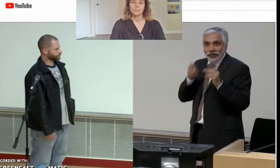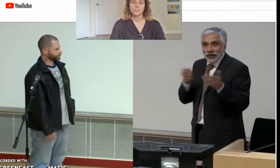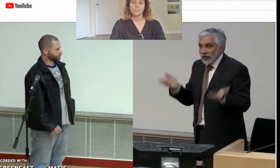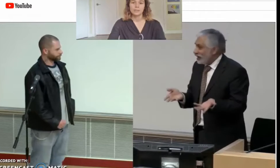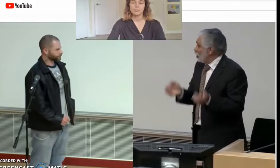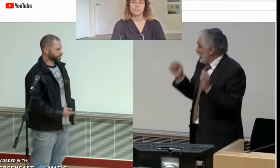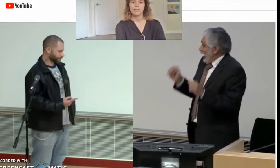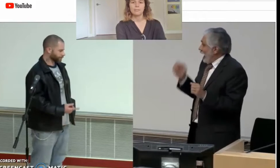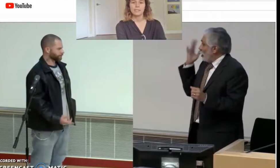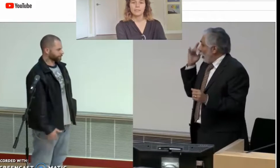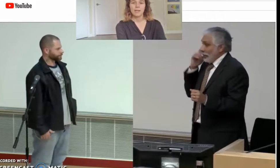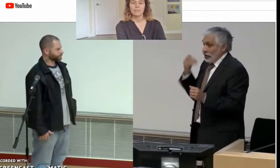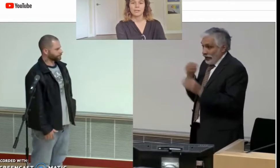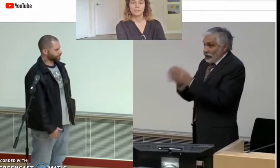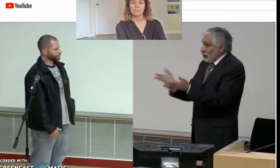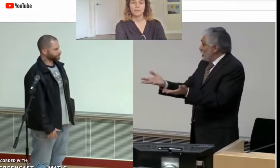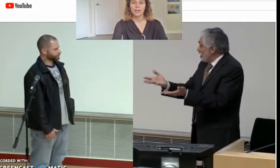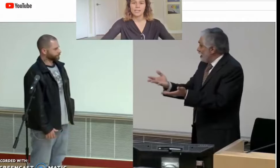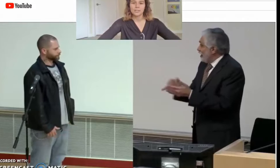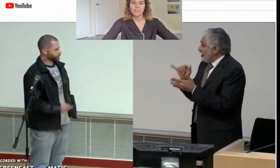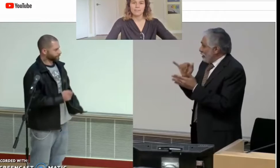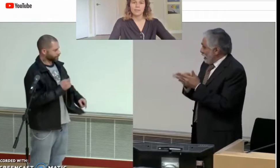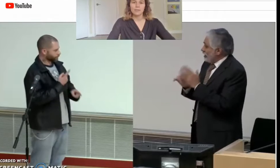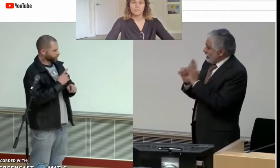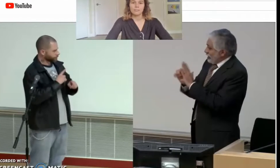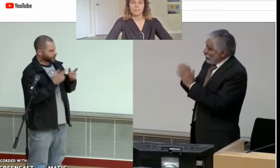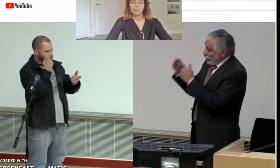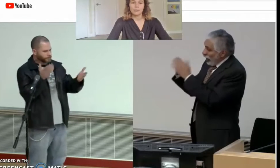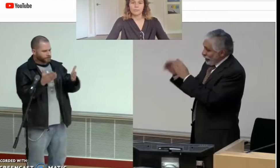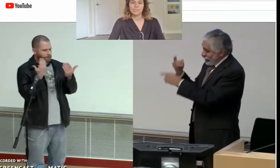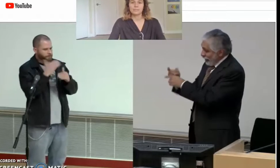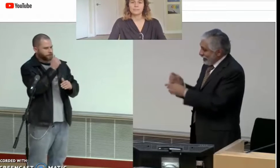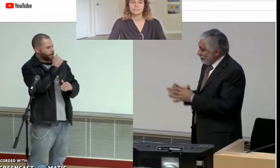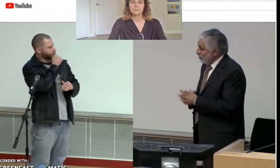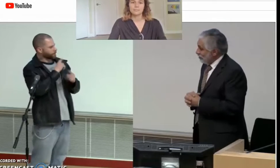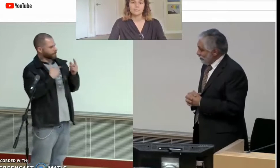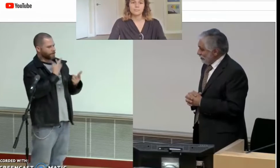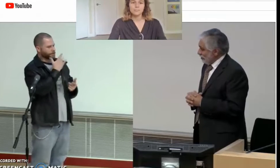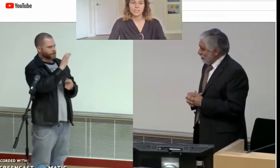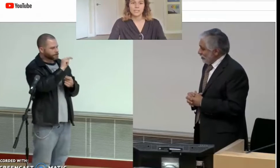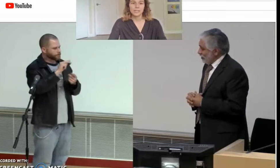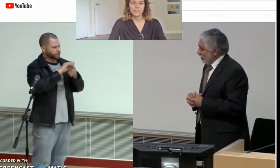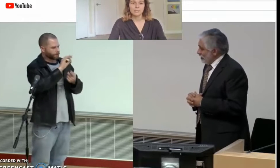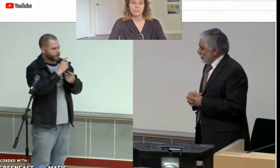Just like you were saying, we can have an interview fine and you're deaf with a hearing person. That's a great example.